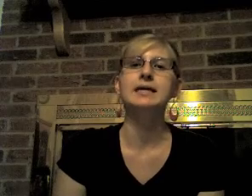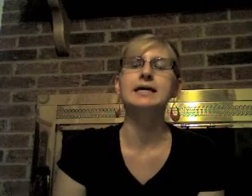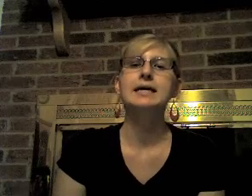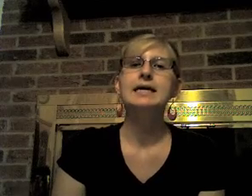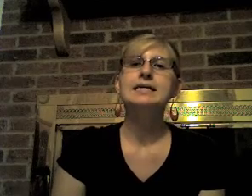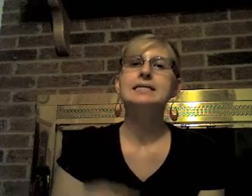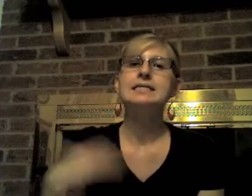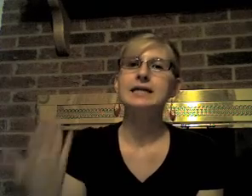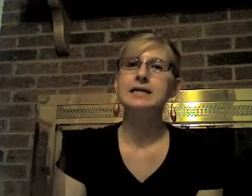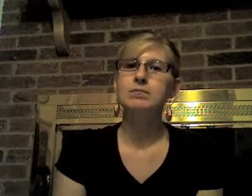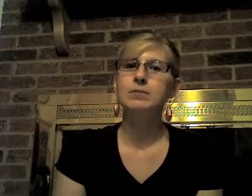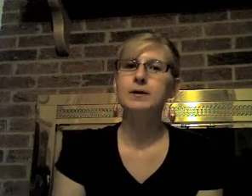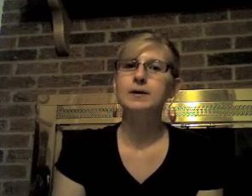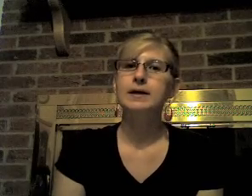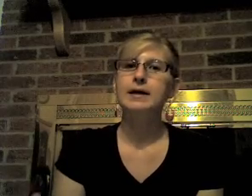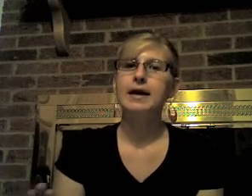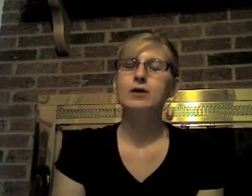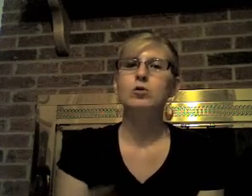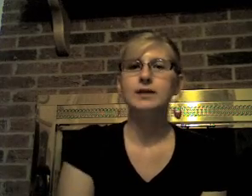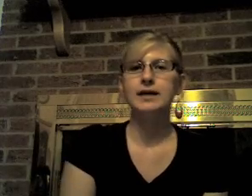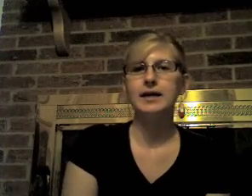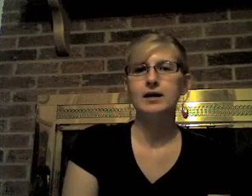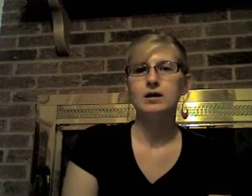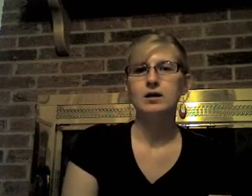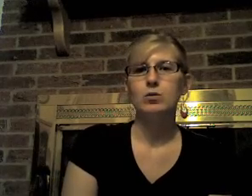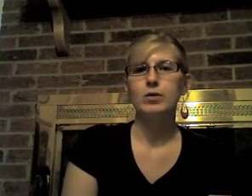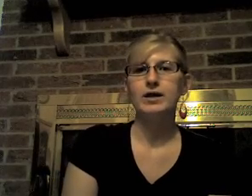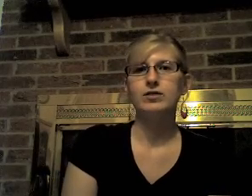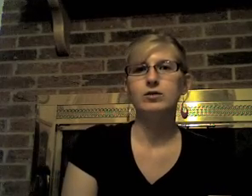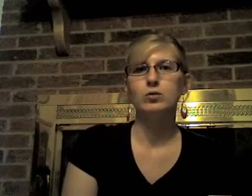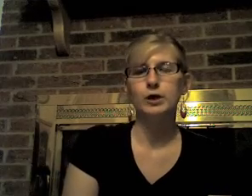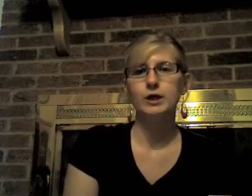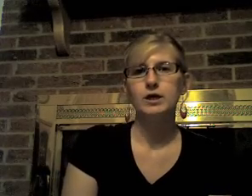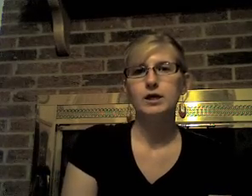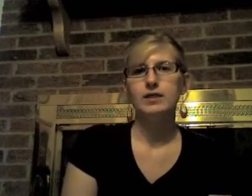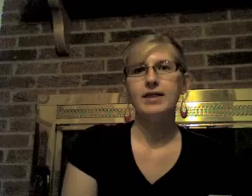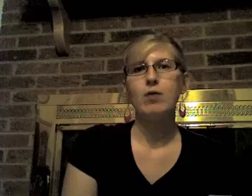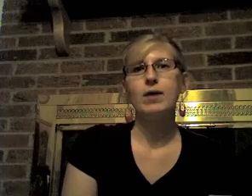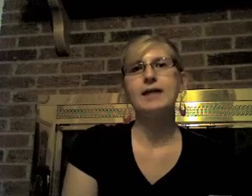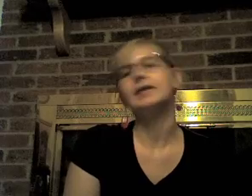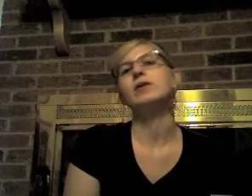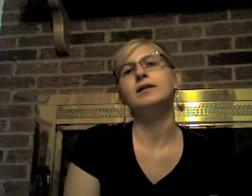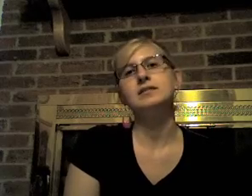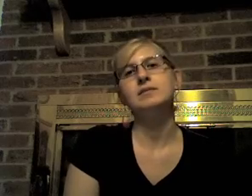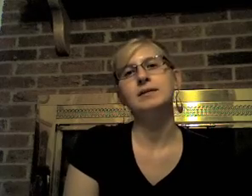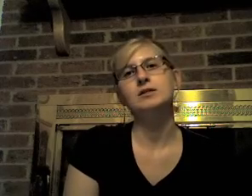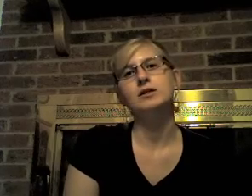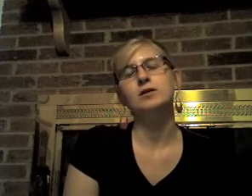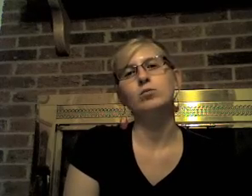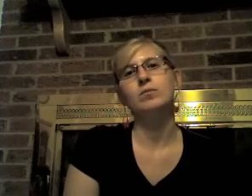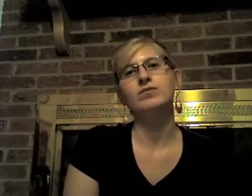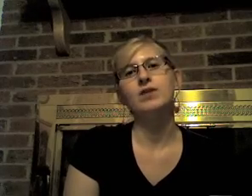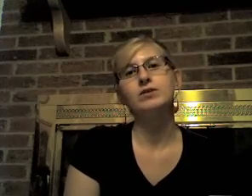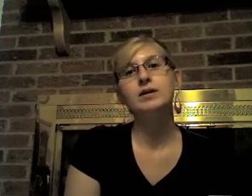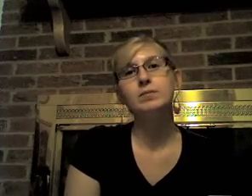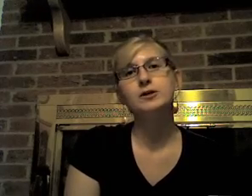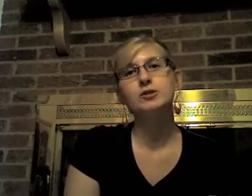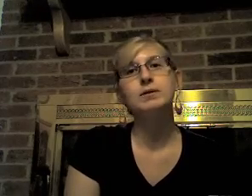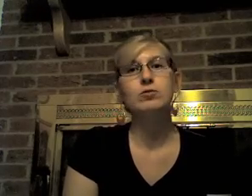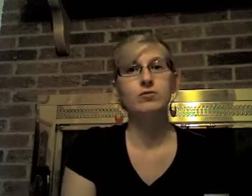me sign the number and correlate it with the word. That way later on in the semester when we've covered numbers you'll be more